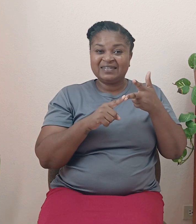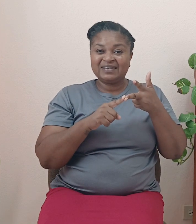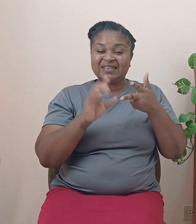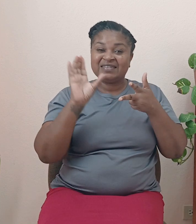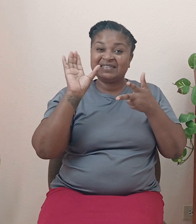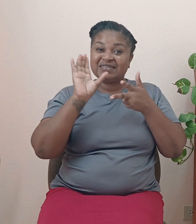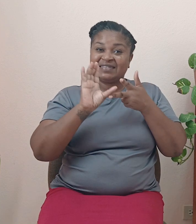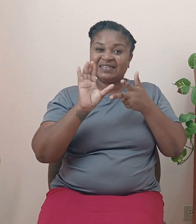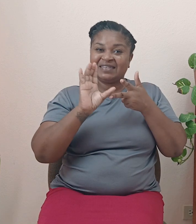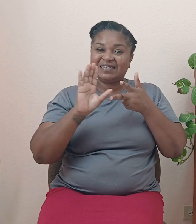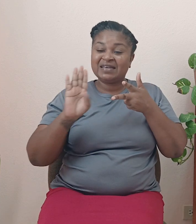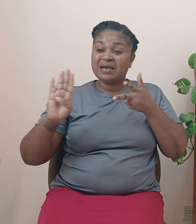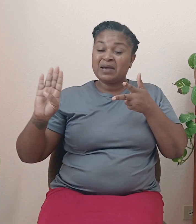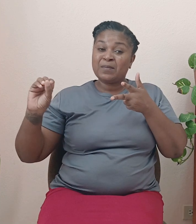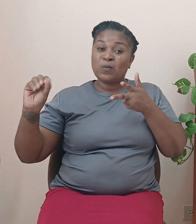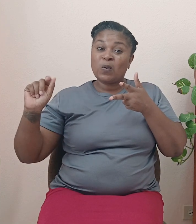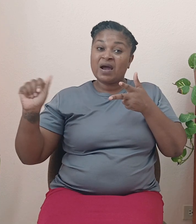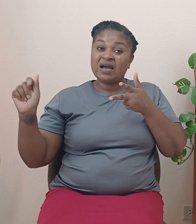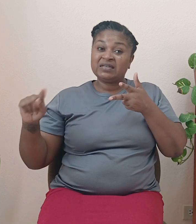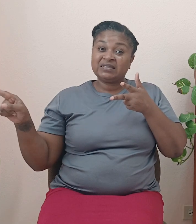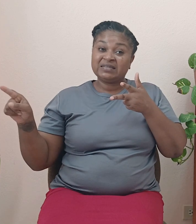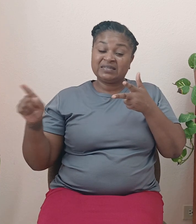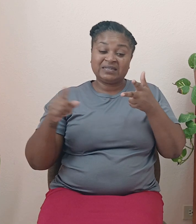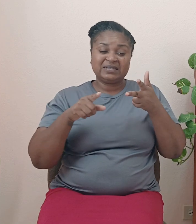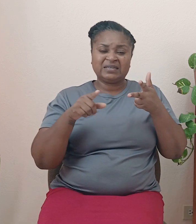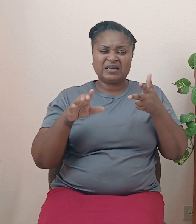C. Boaz was Naomi's brother.